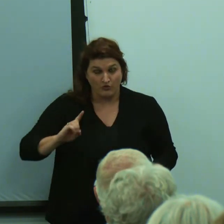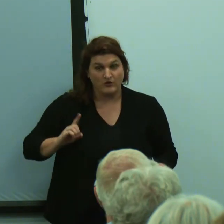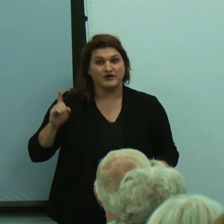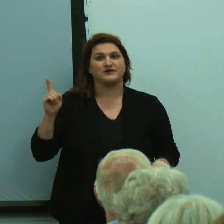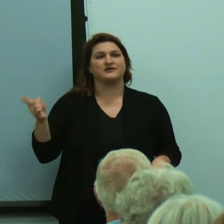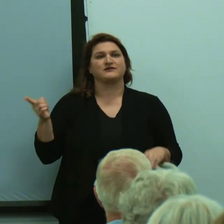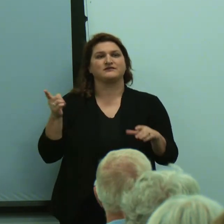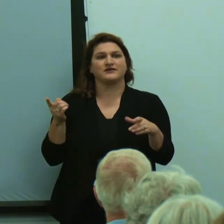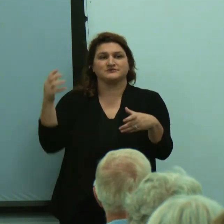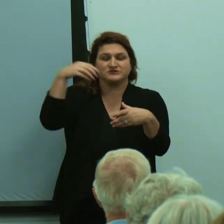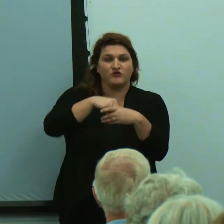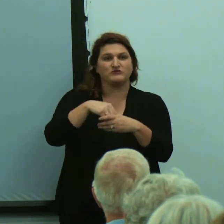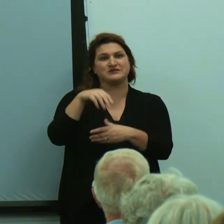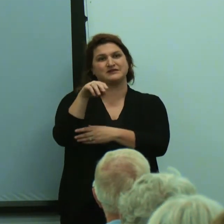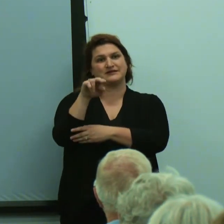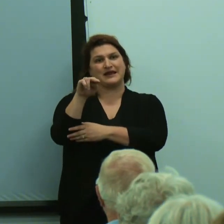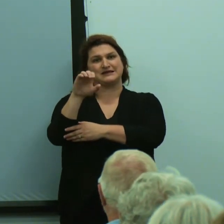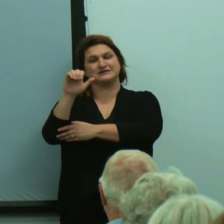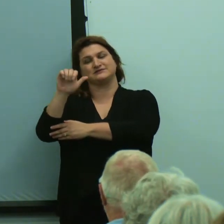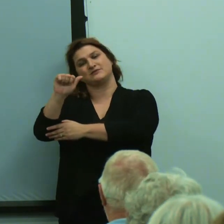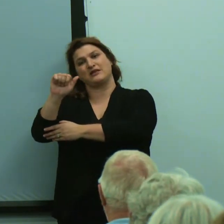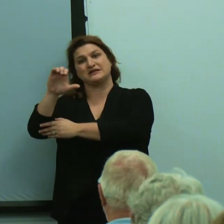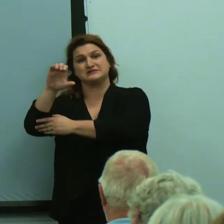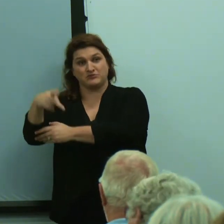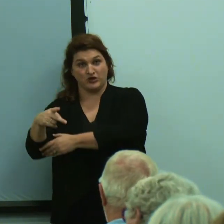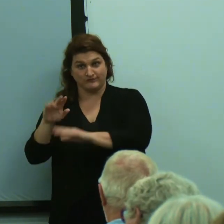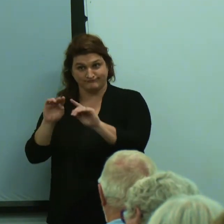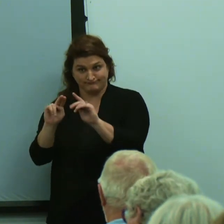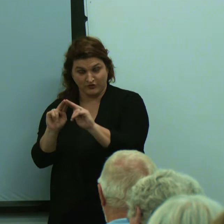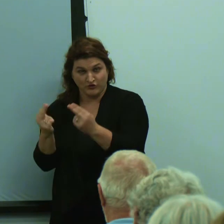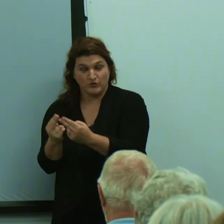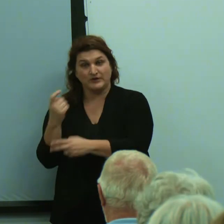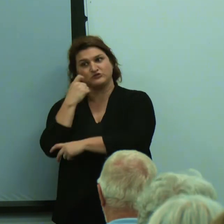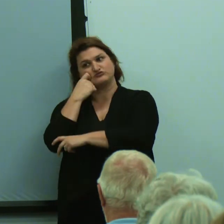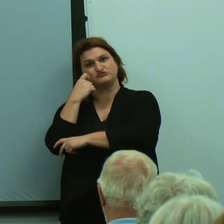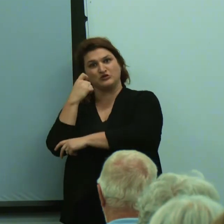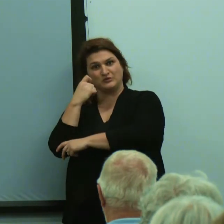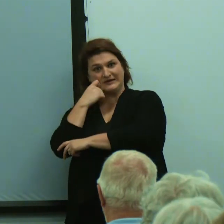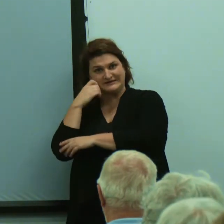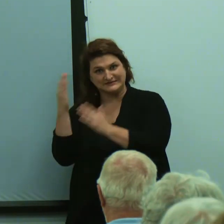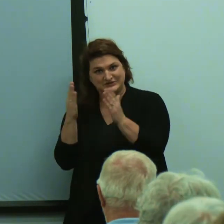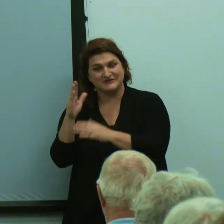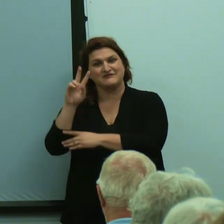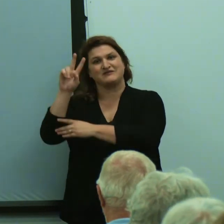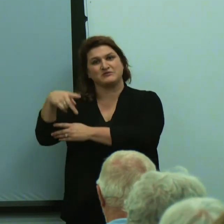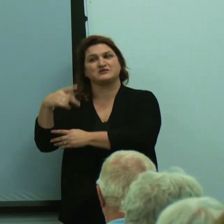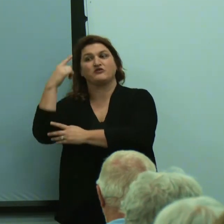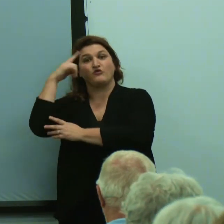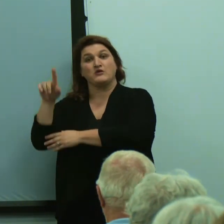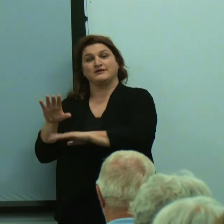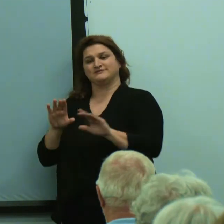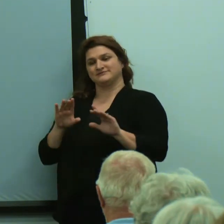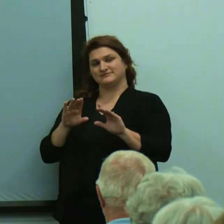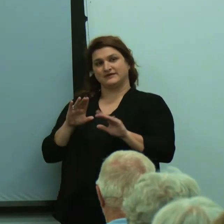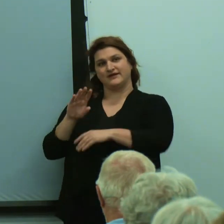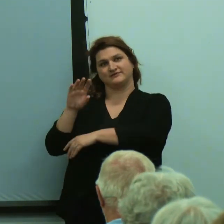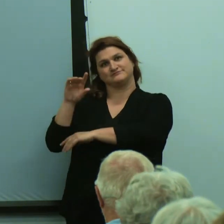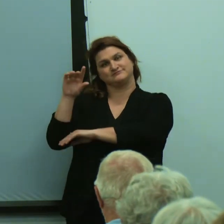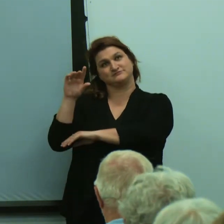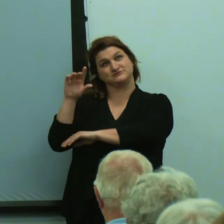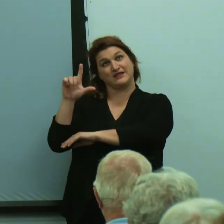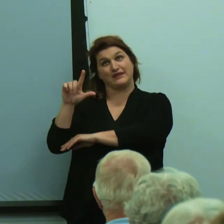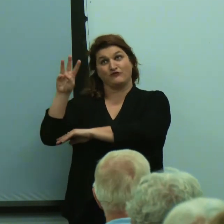unit. He briefly served as second vice president of the League of Women Voters of Ohio. Mr. Leppa was